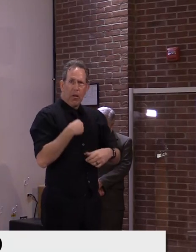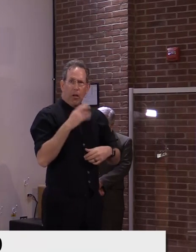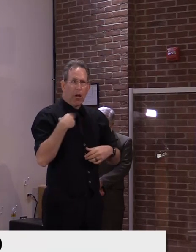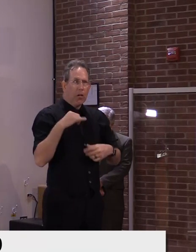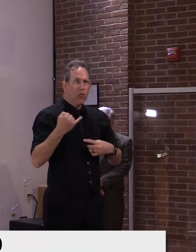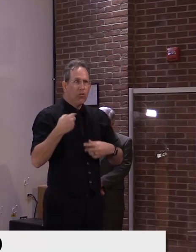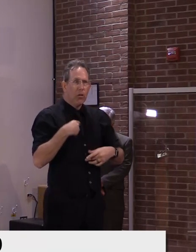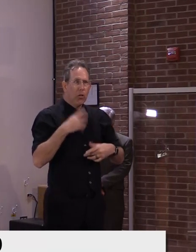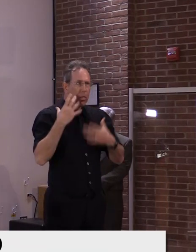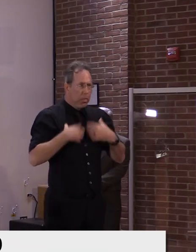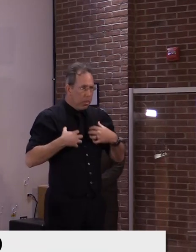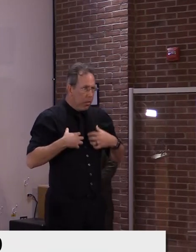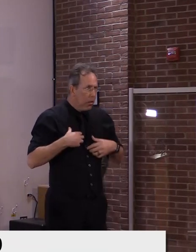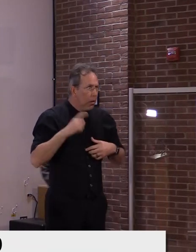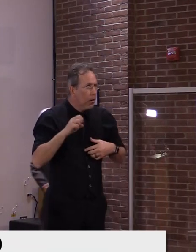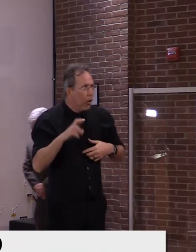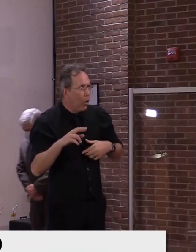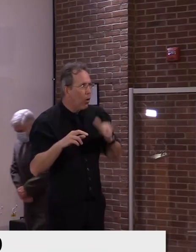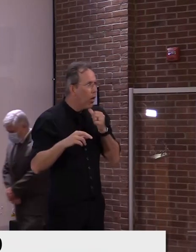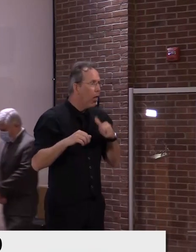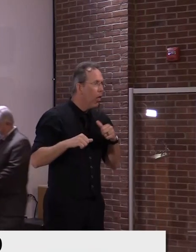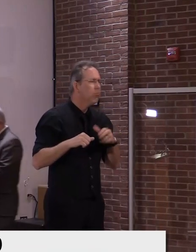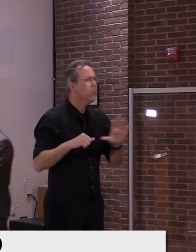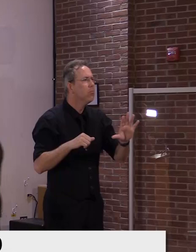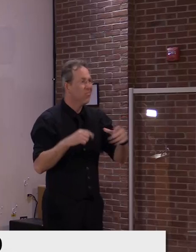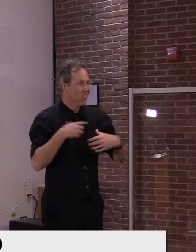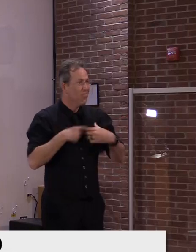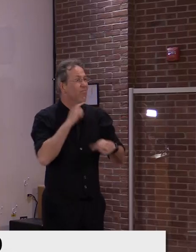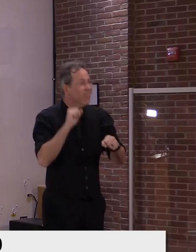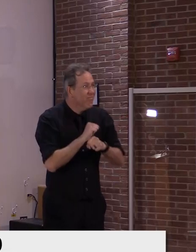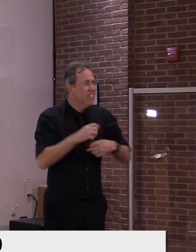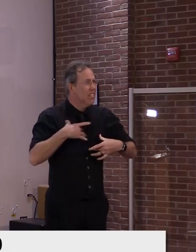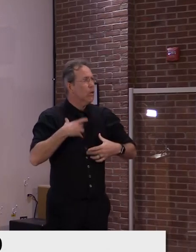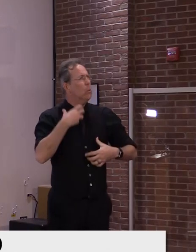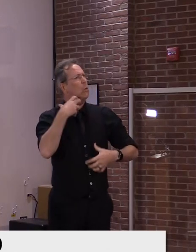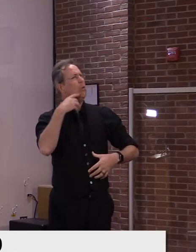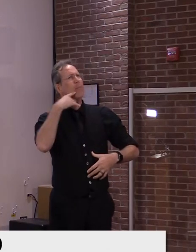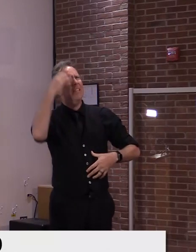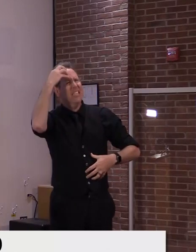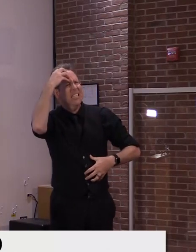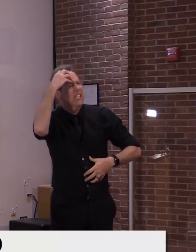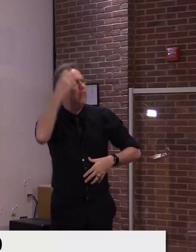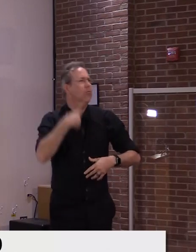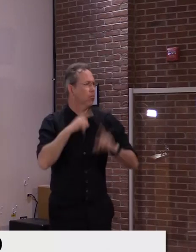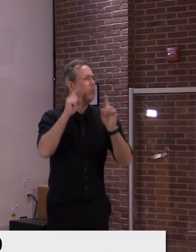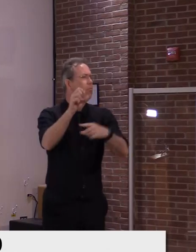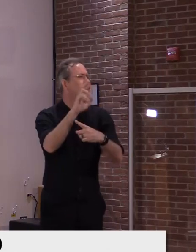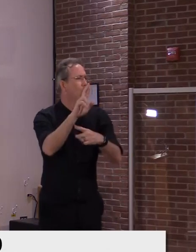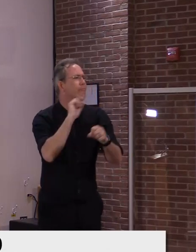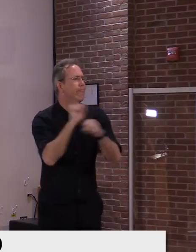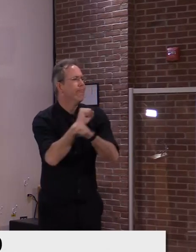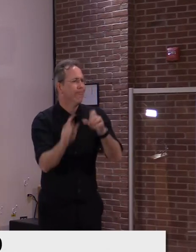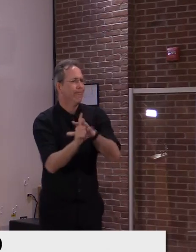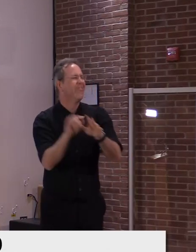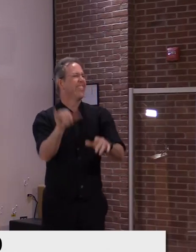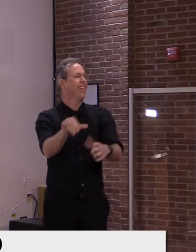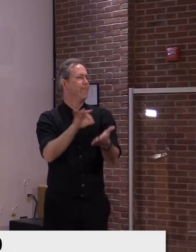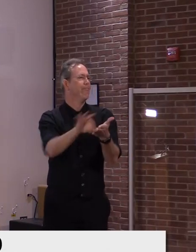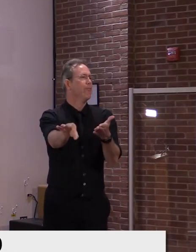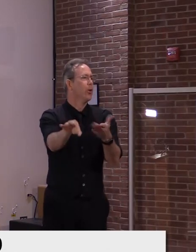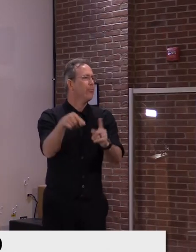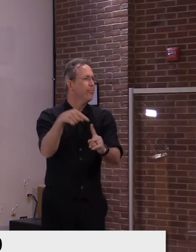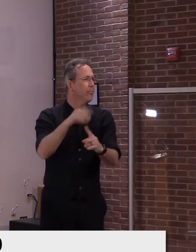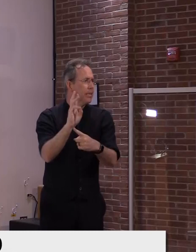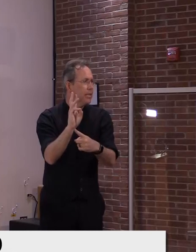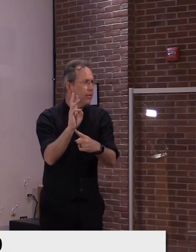this, we're in the era of doing a lot of work with medical examiners because we're in a